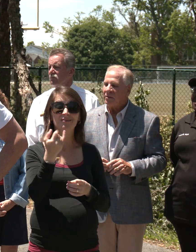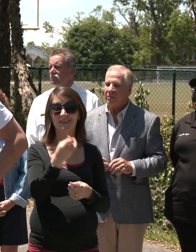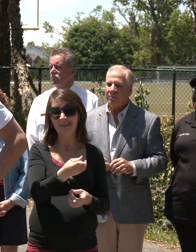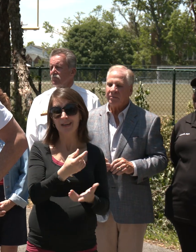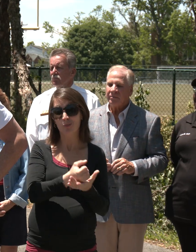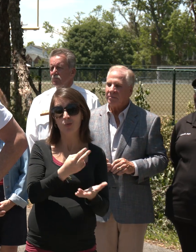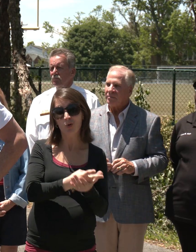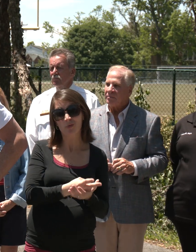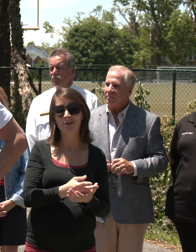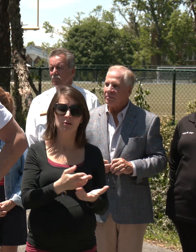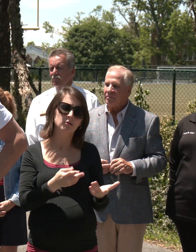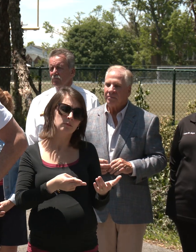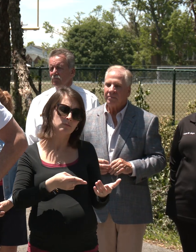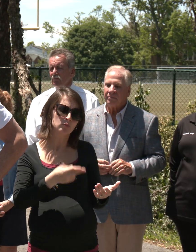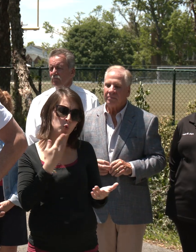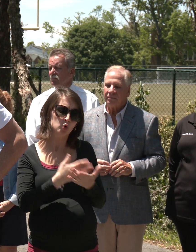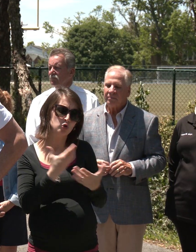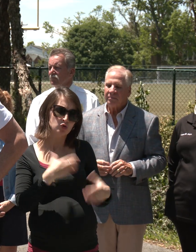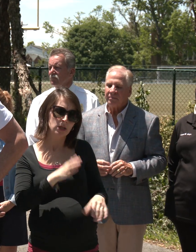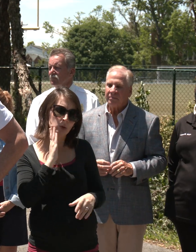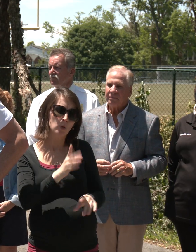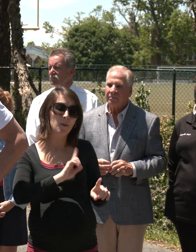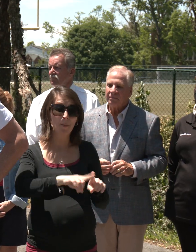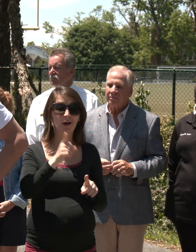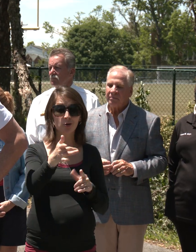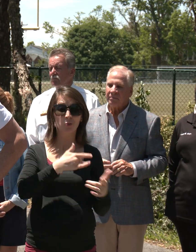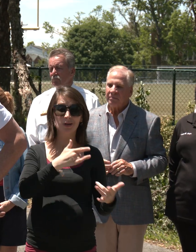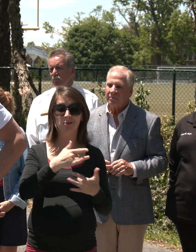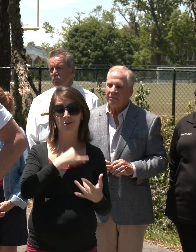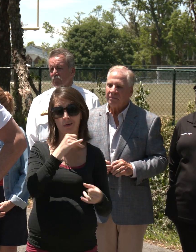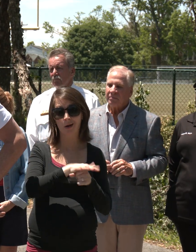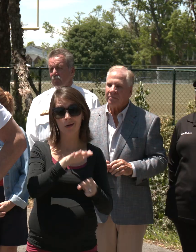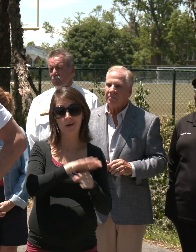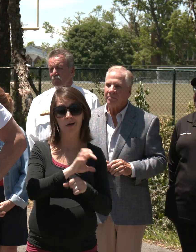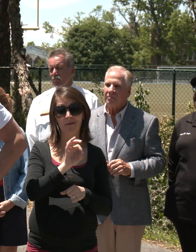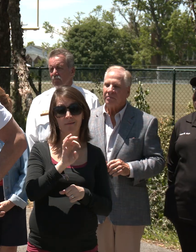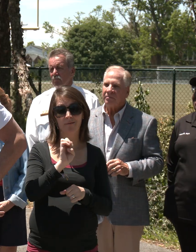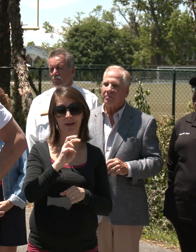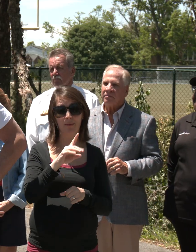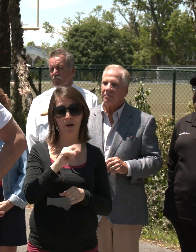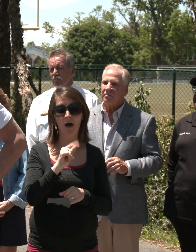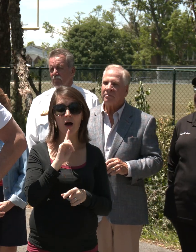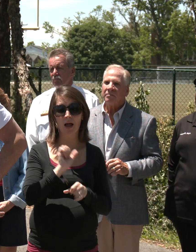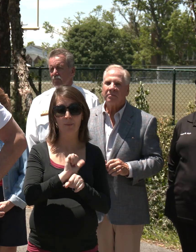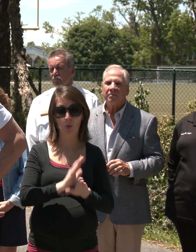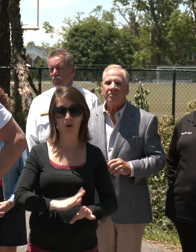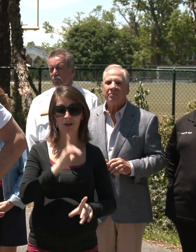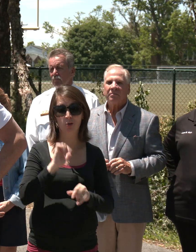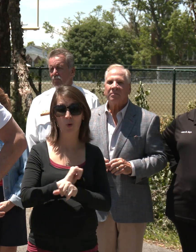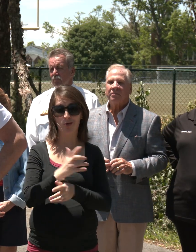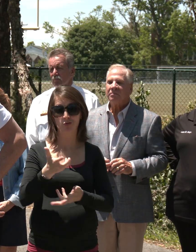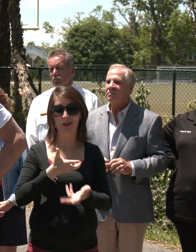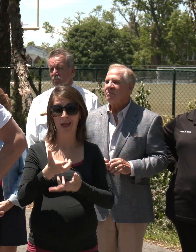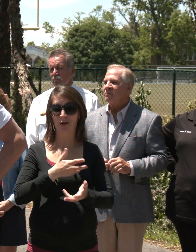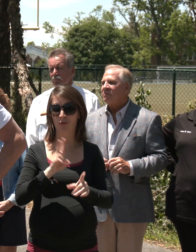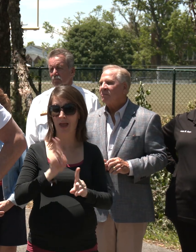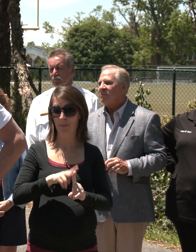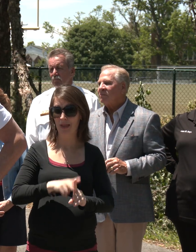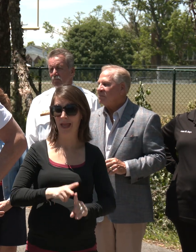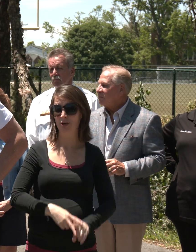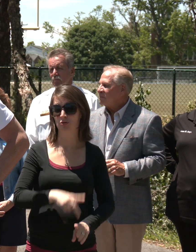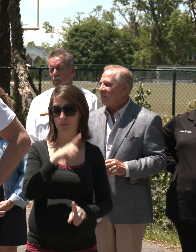the damage, is there any concern that there are not enough FEMA employees to actually deal with the applications, given that there's been